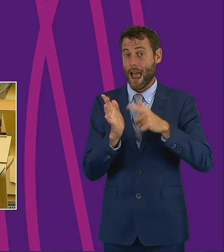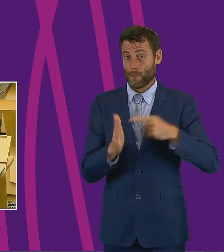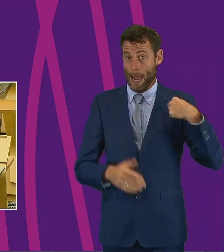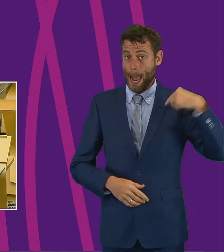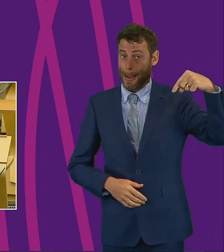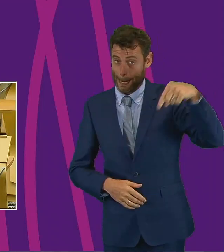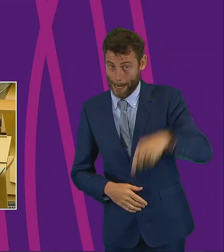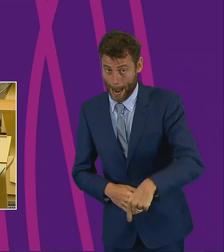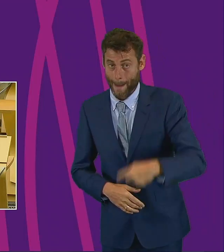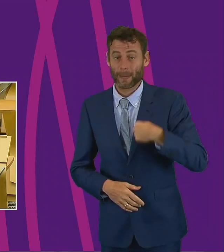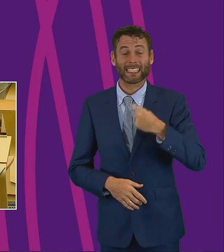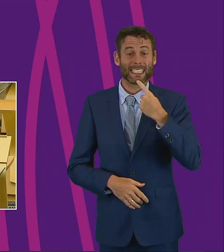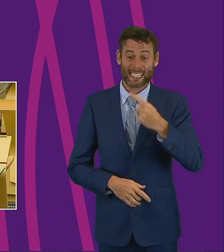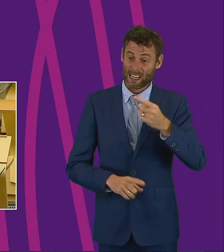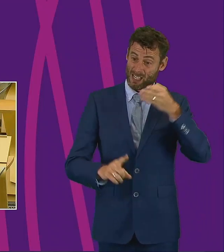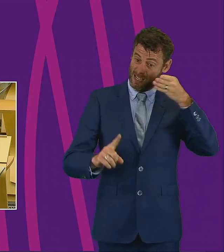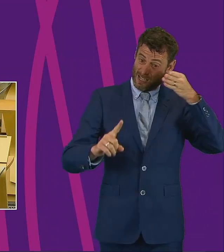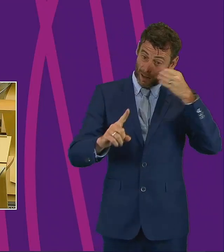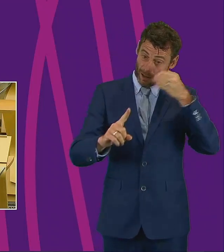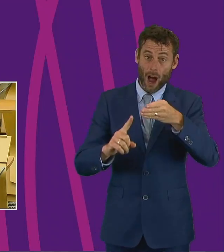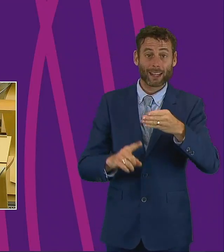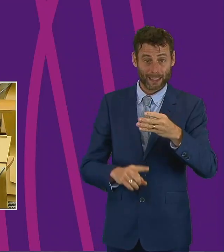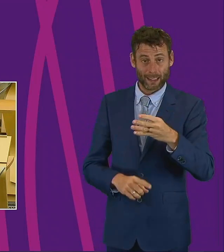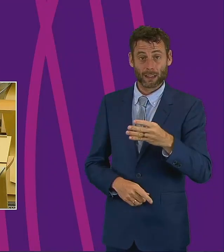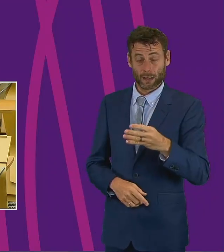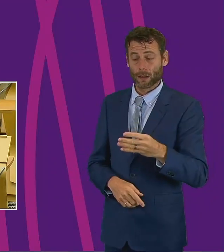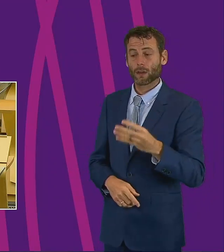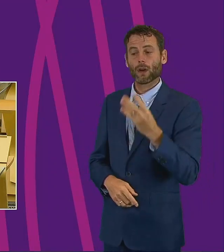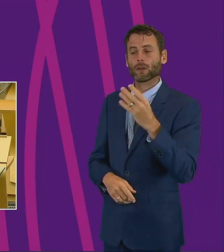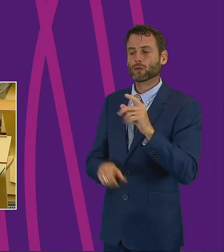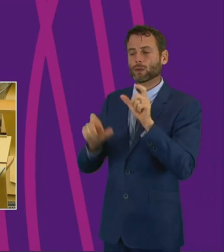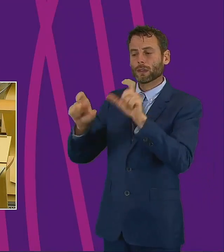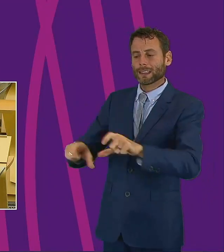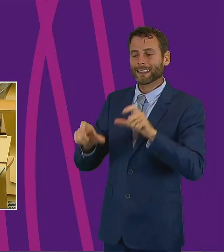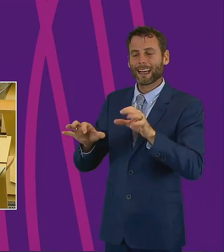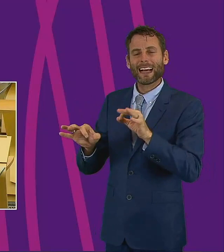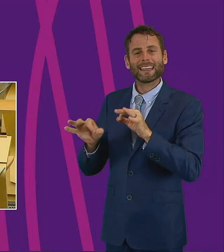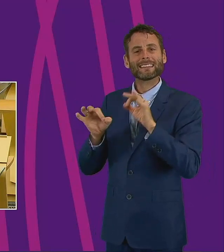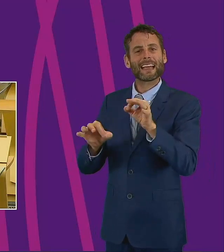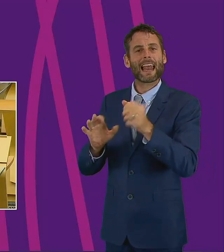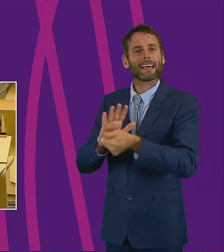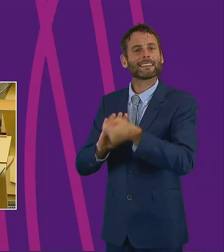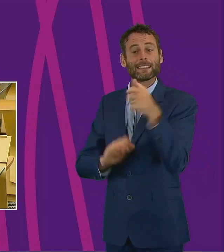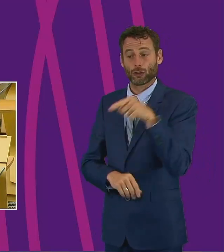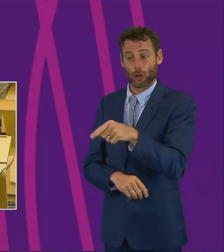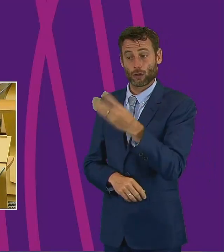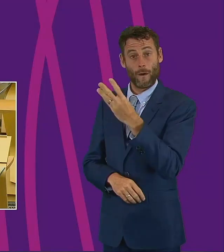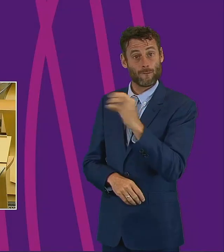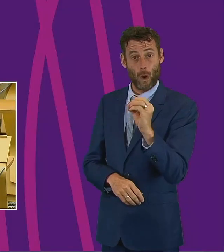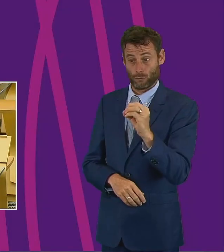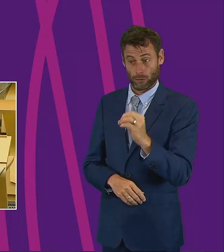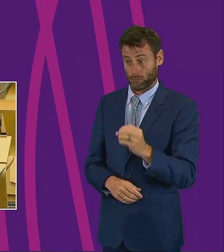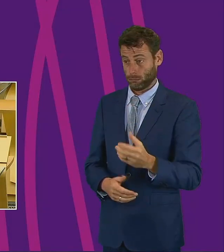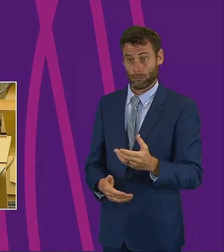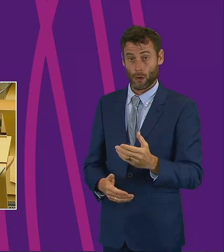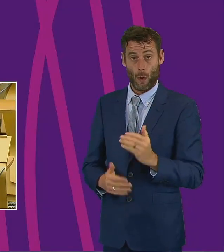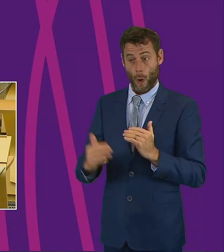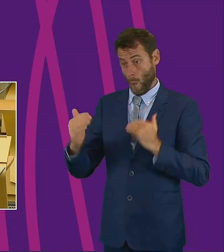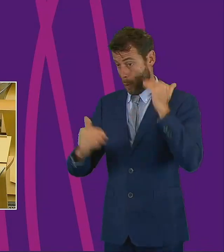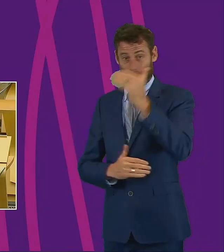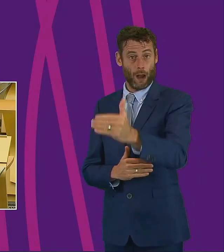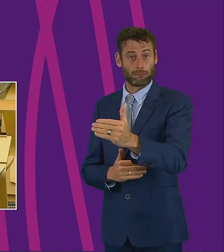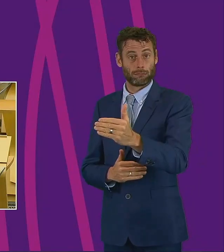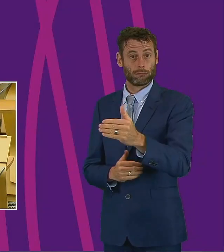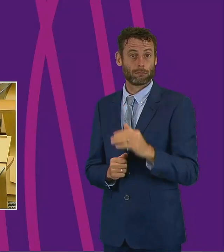the target that we set at the start of the month of quickly reducing delayed discharge cases by 400 has already been met and we are now working to